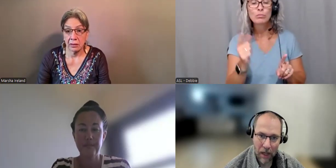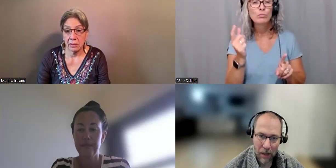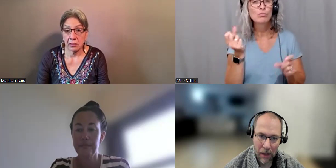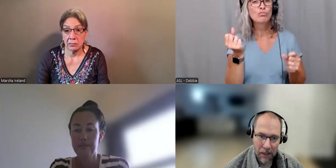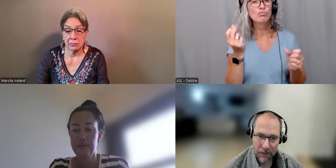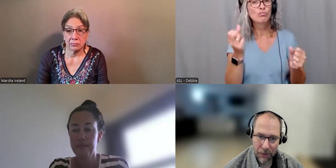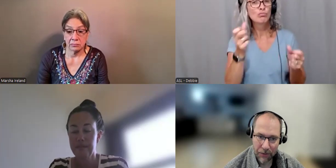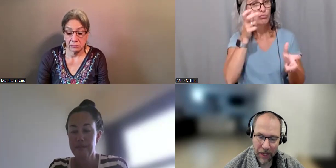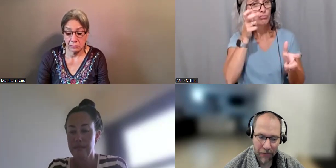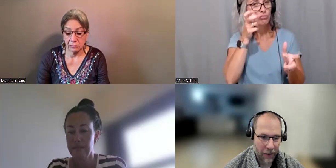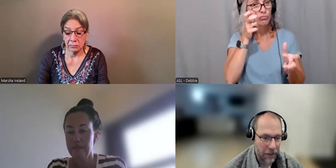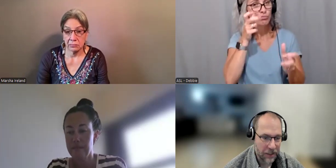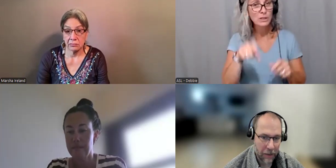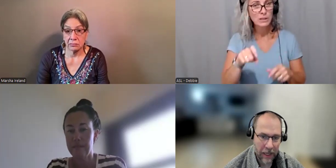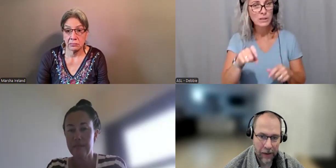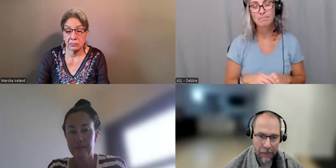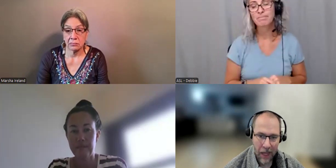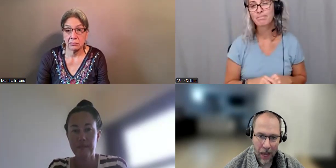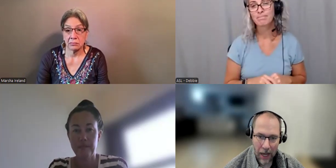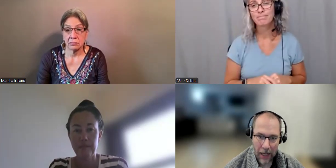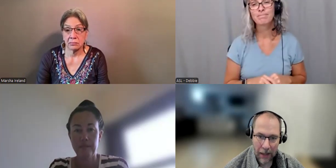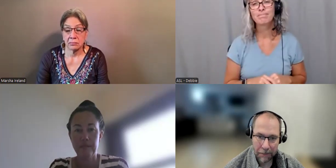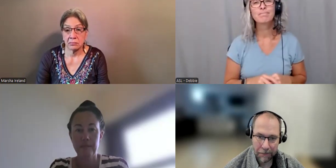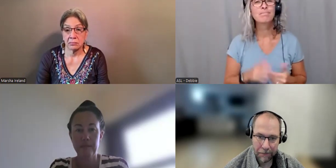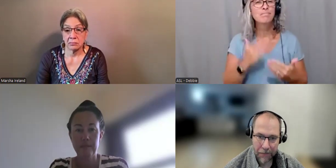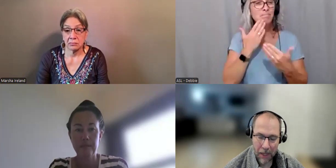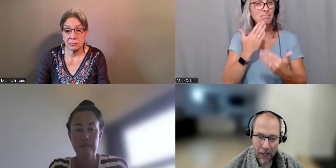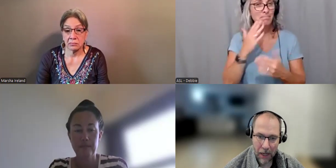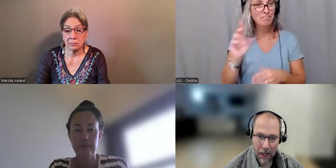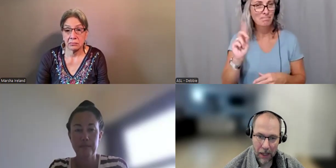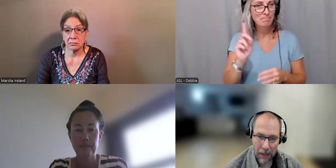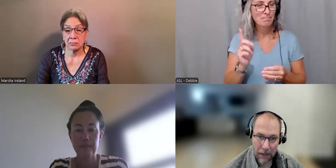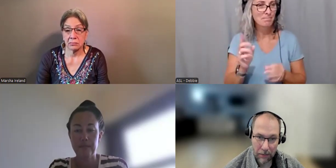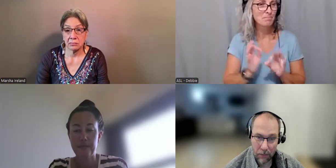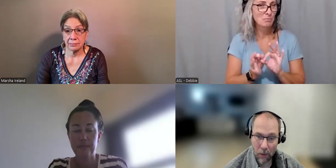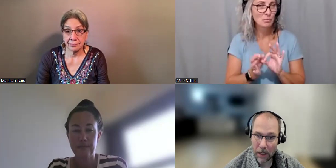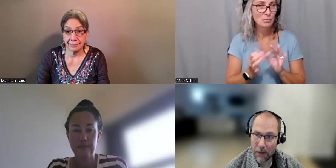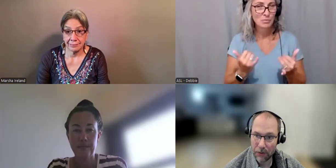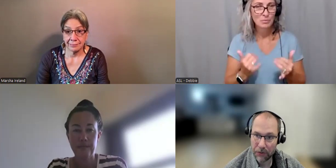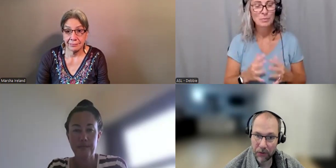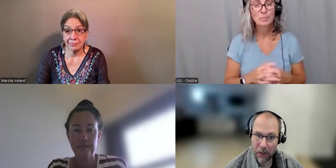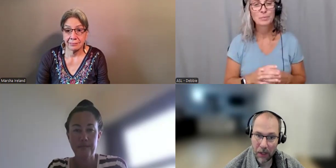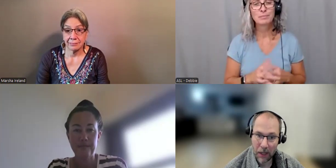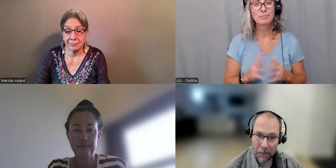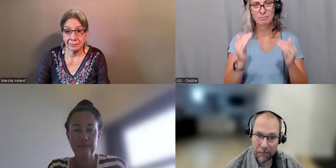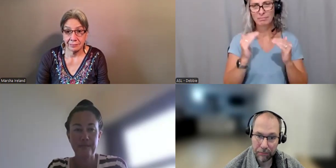as well. So thank you very much, Debbie. Um, what